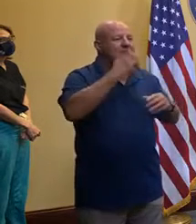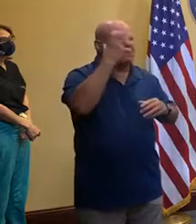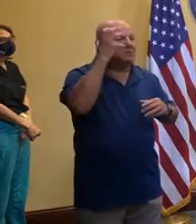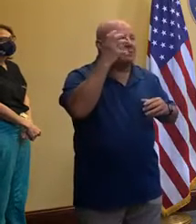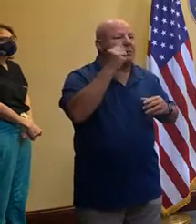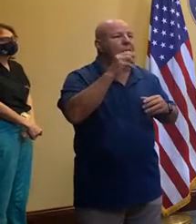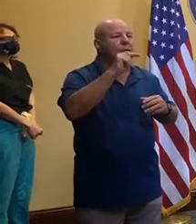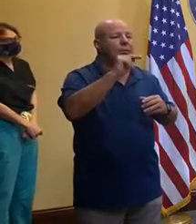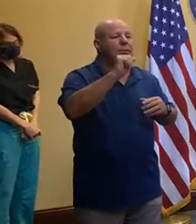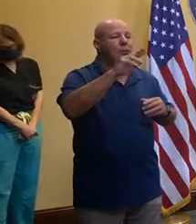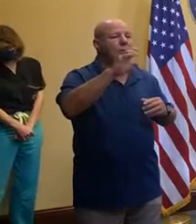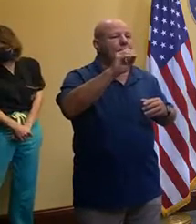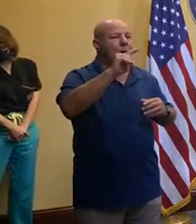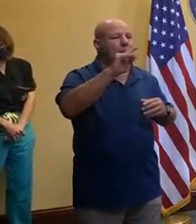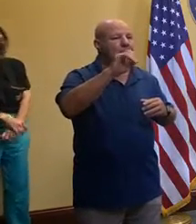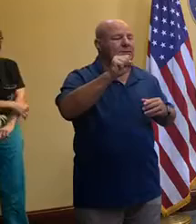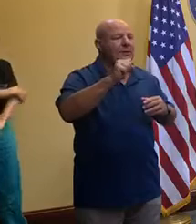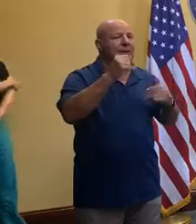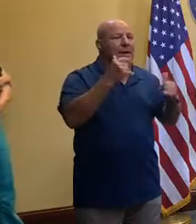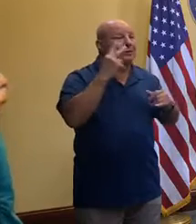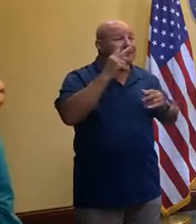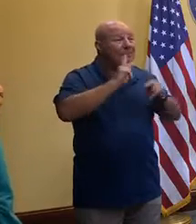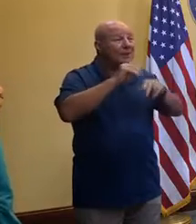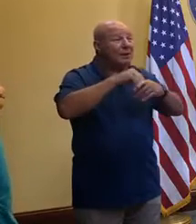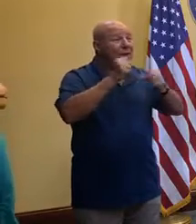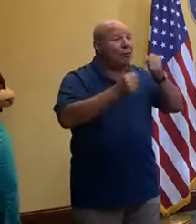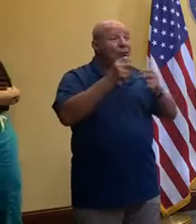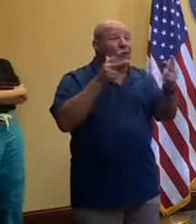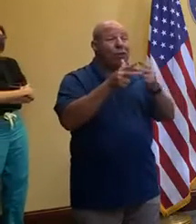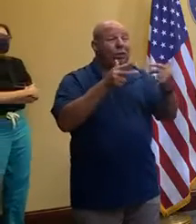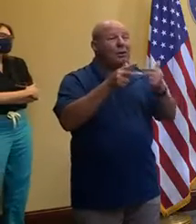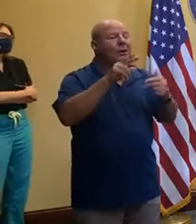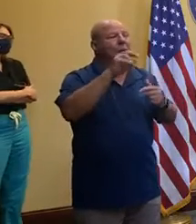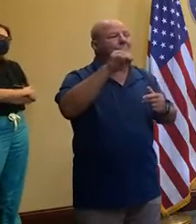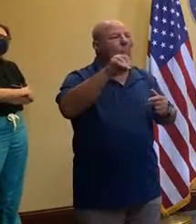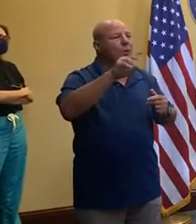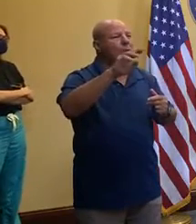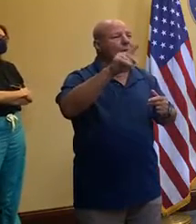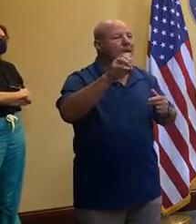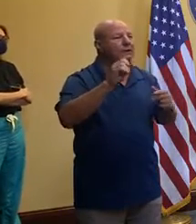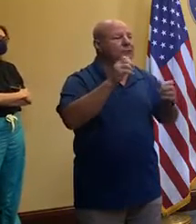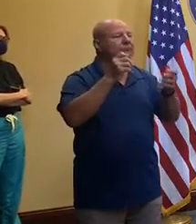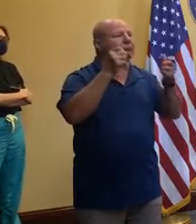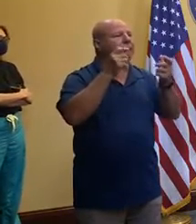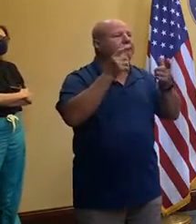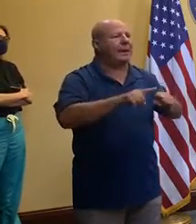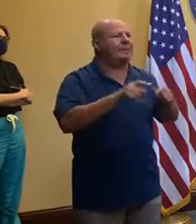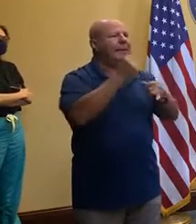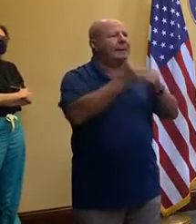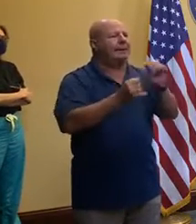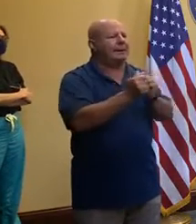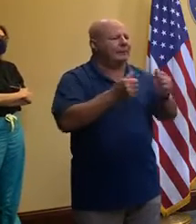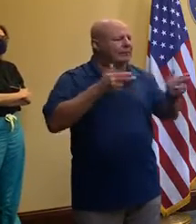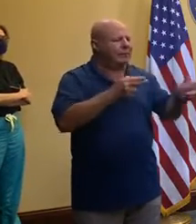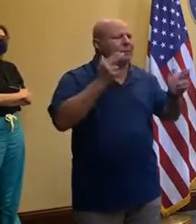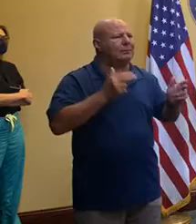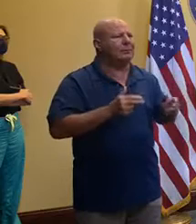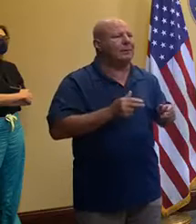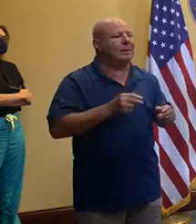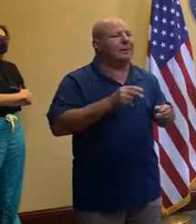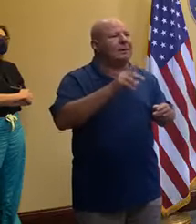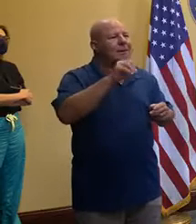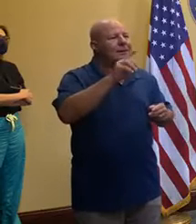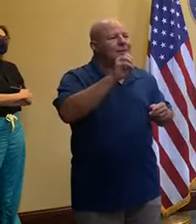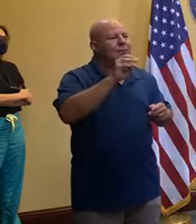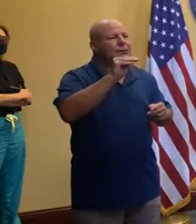are ending in homicides. You're seeing mental illness, domestic violence. So there are a litany of things. There are a